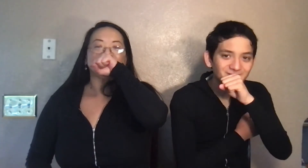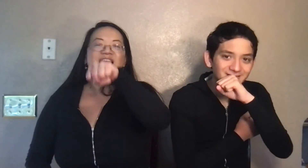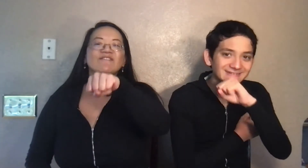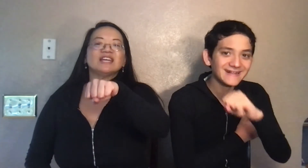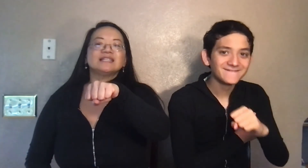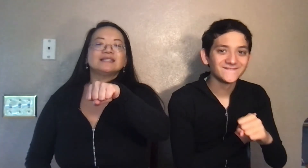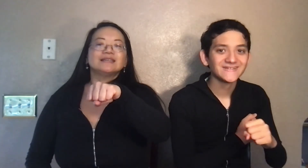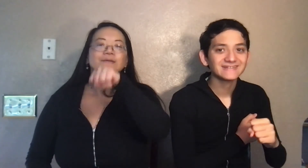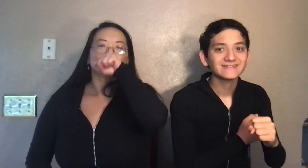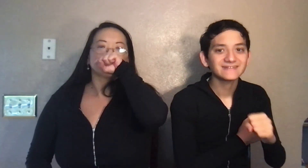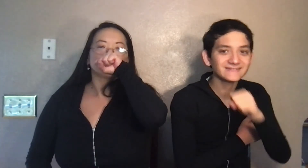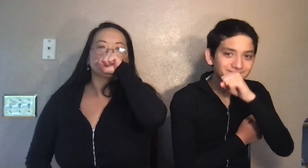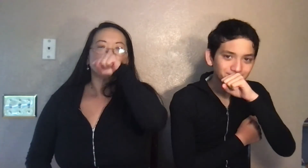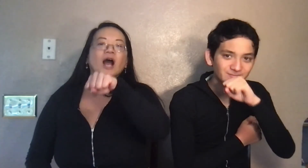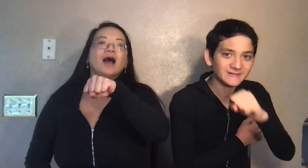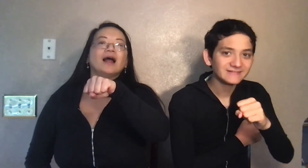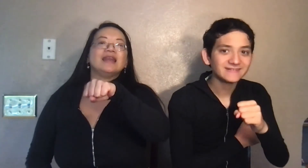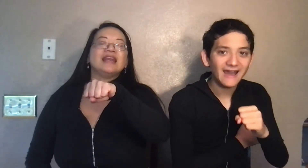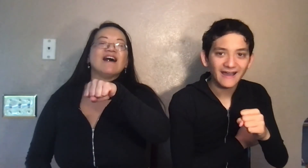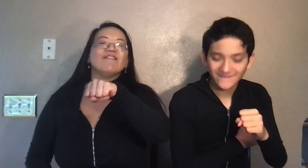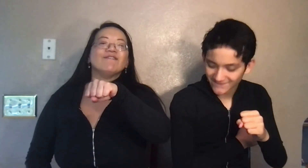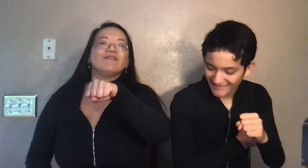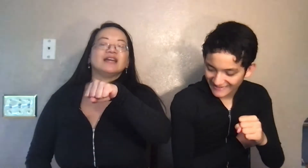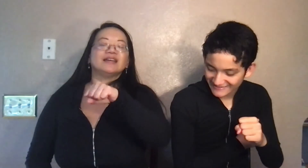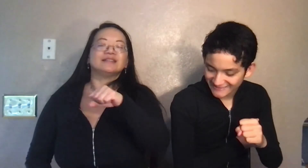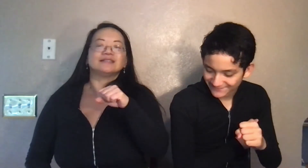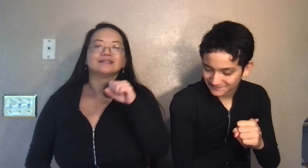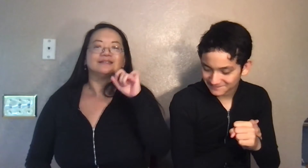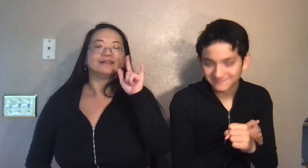Love. Love it. Love it.